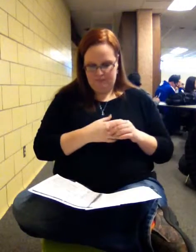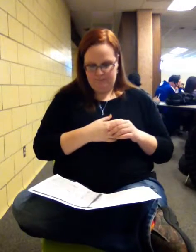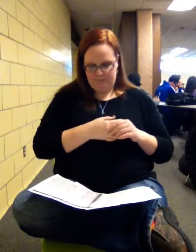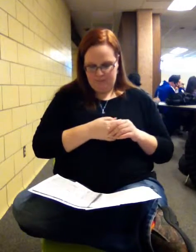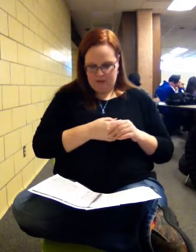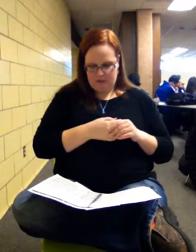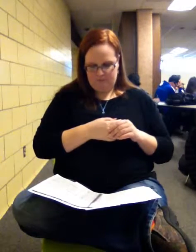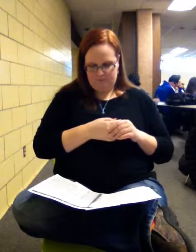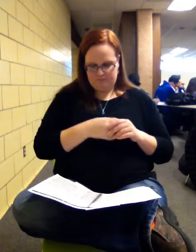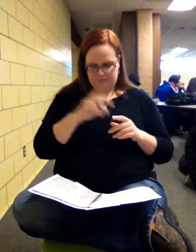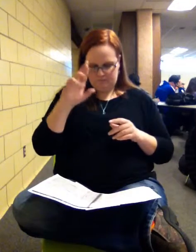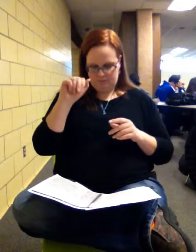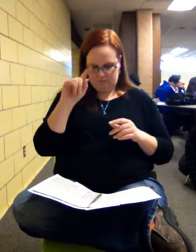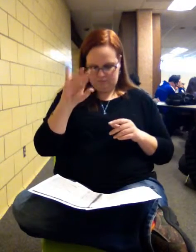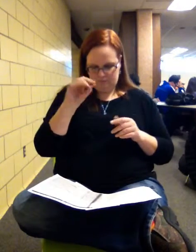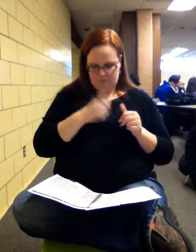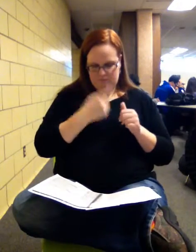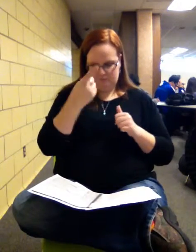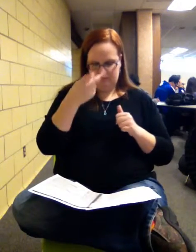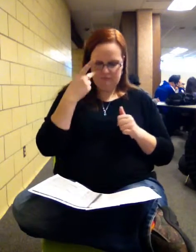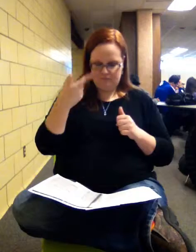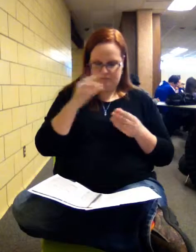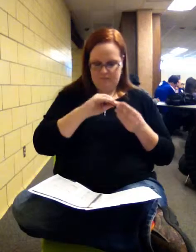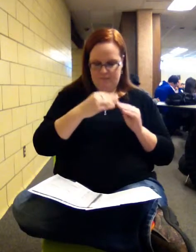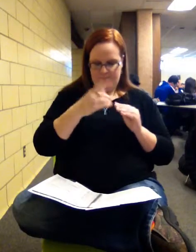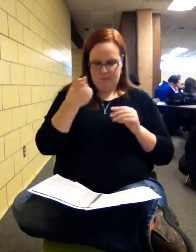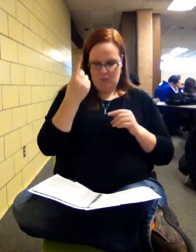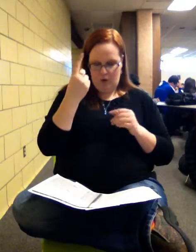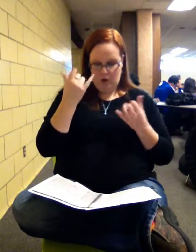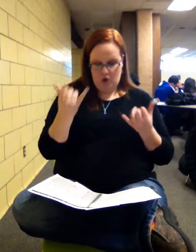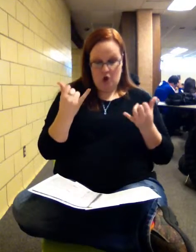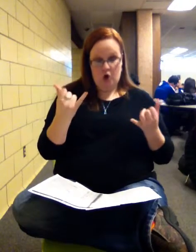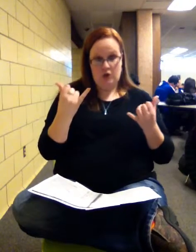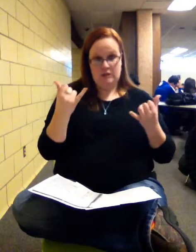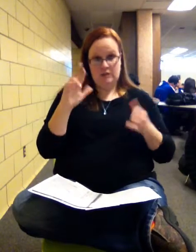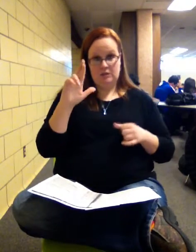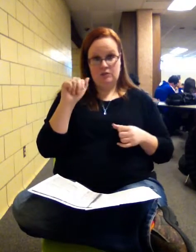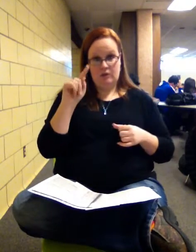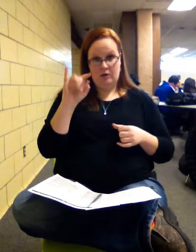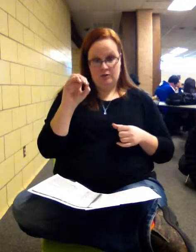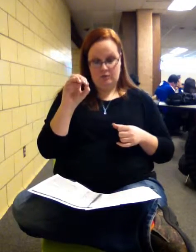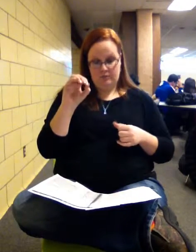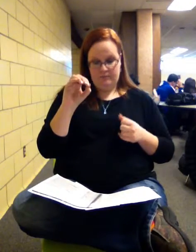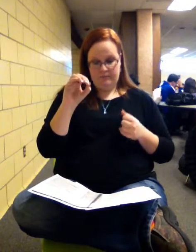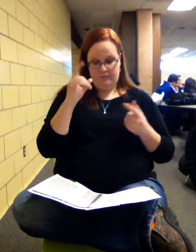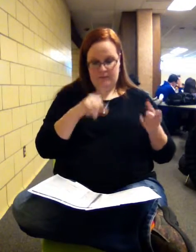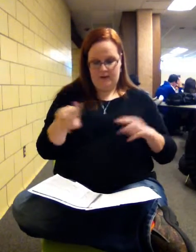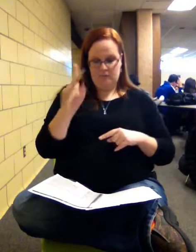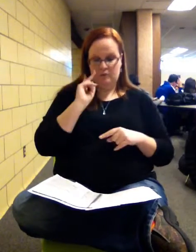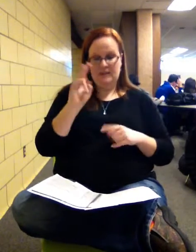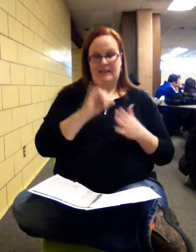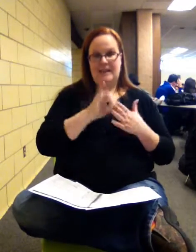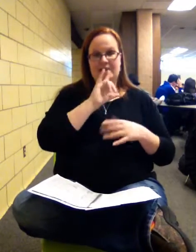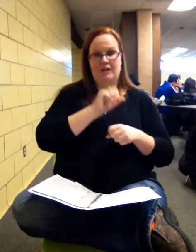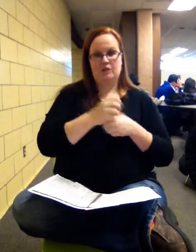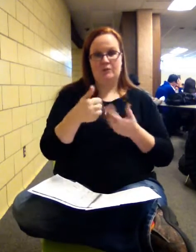In the ratios, the first one you see, number 1, current ratio. And what's happening is you're seeing that they actually give you 3 numbers